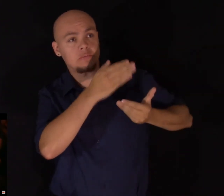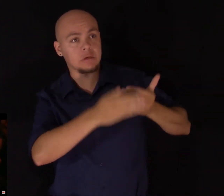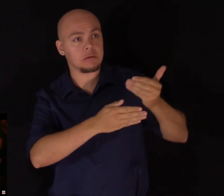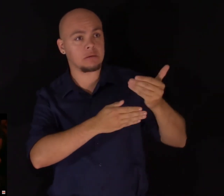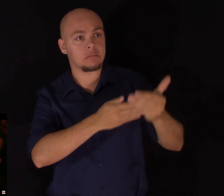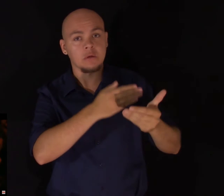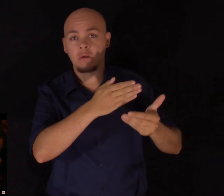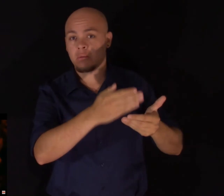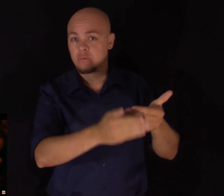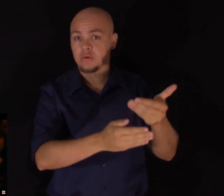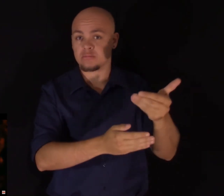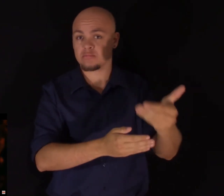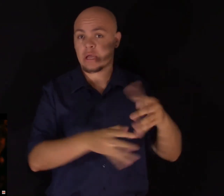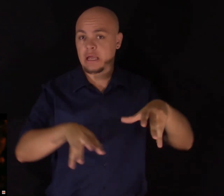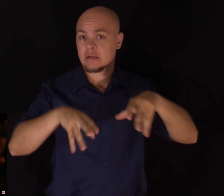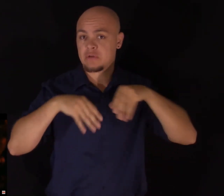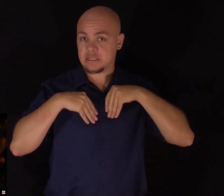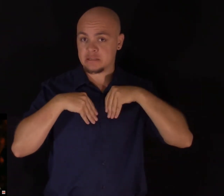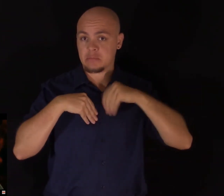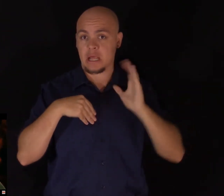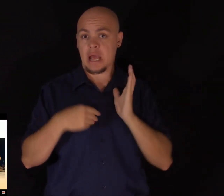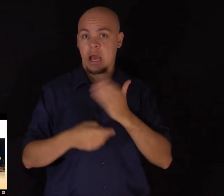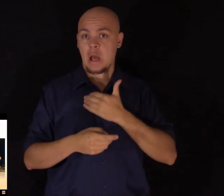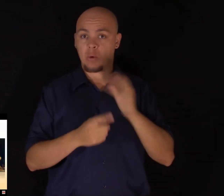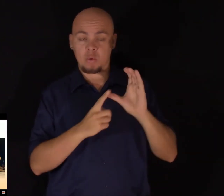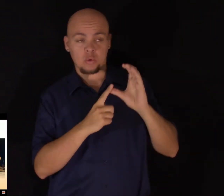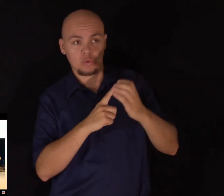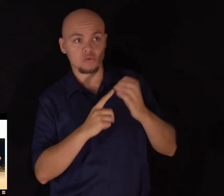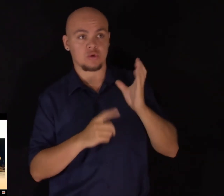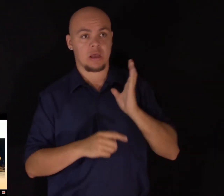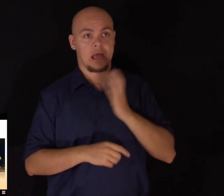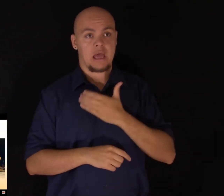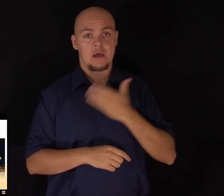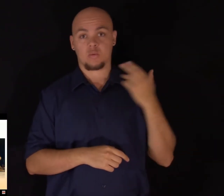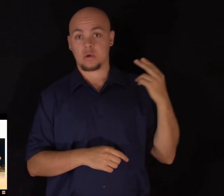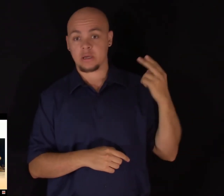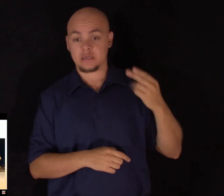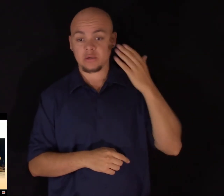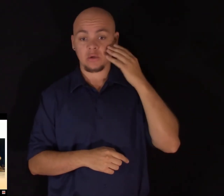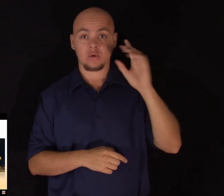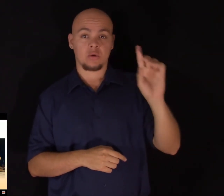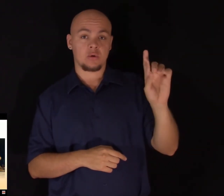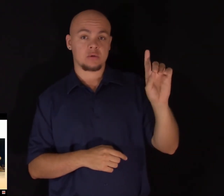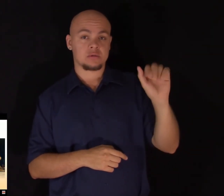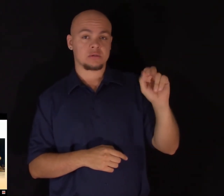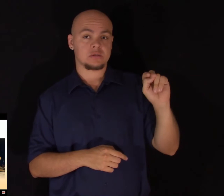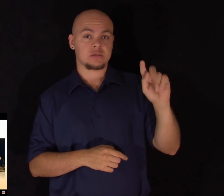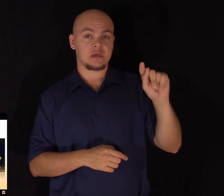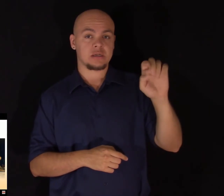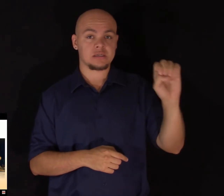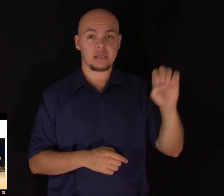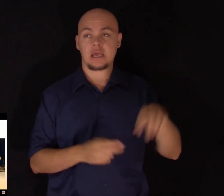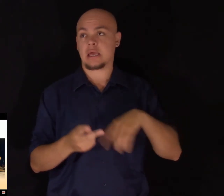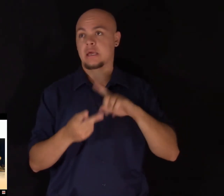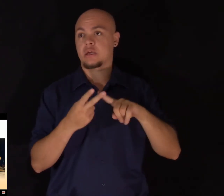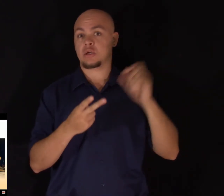breathing. It's part of our culture. It's part of our history. Think Dante, Shakespeare, the